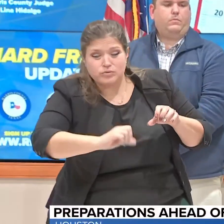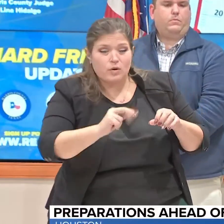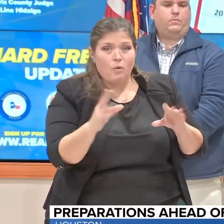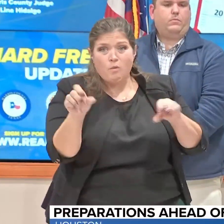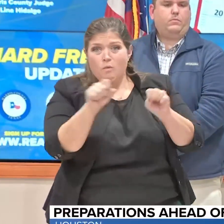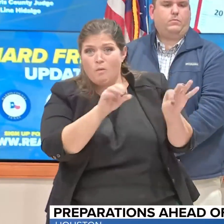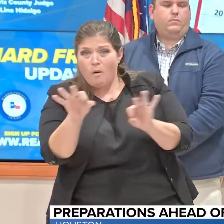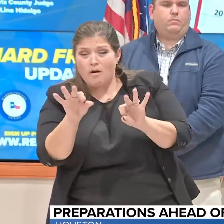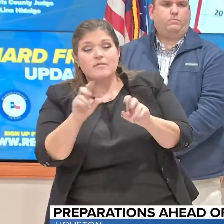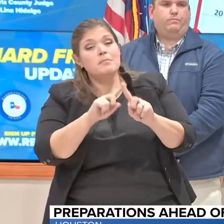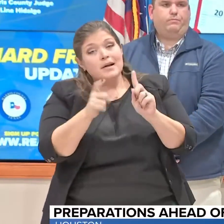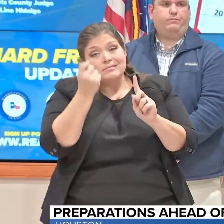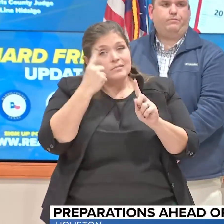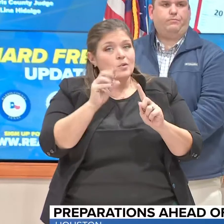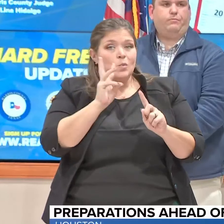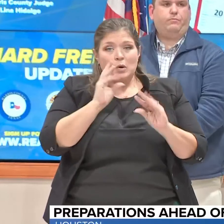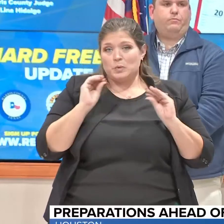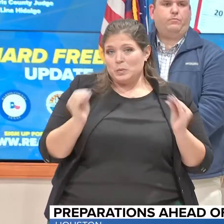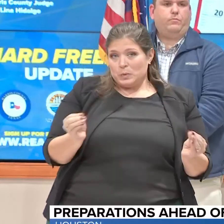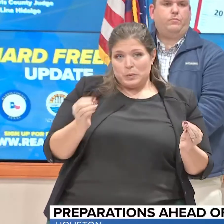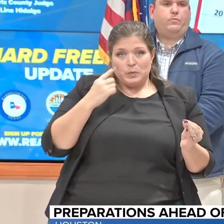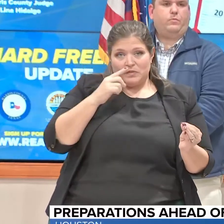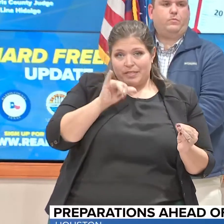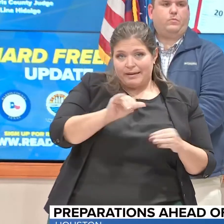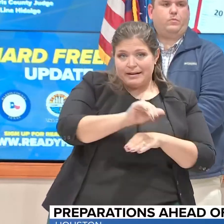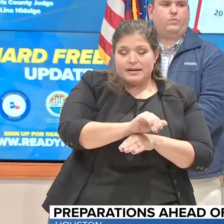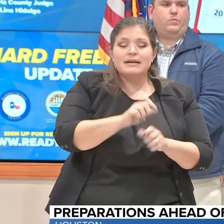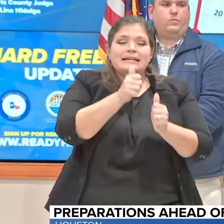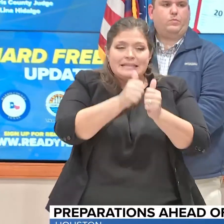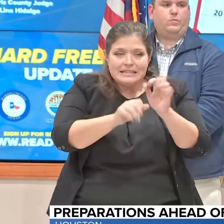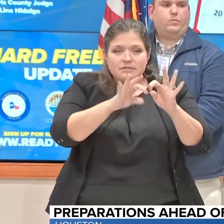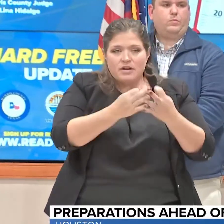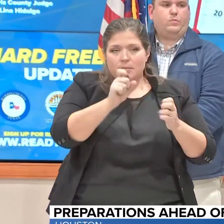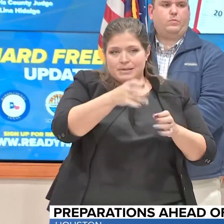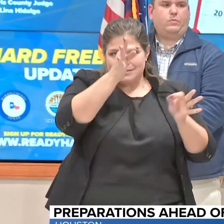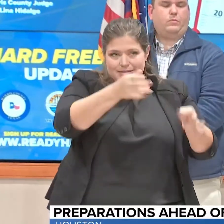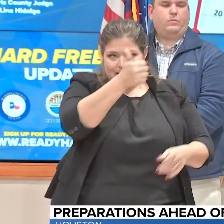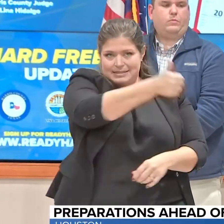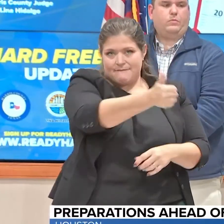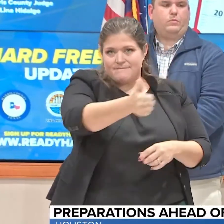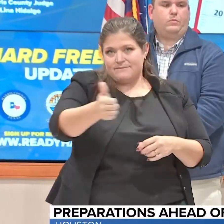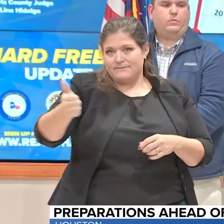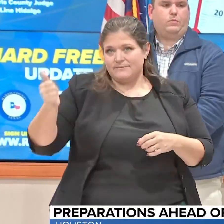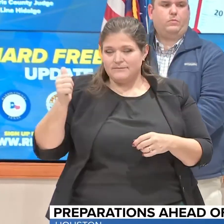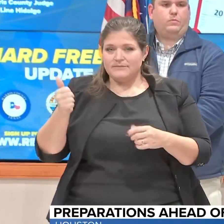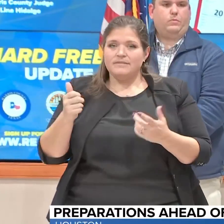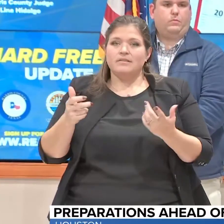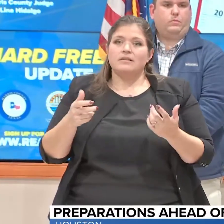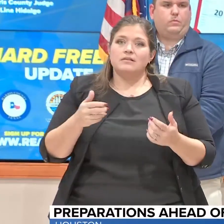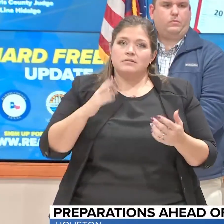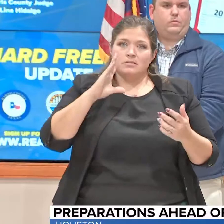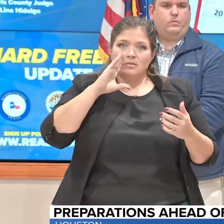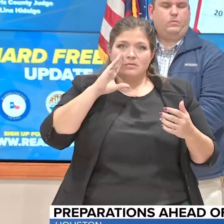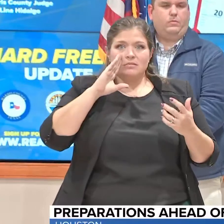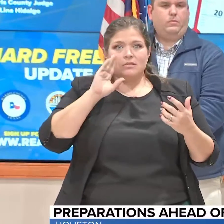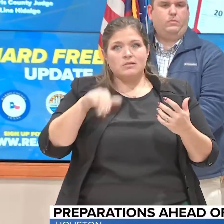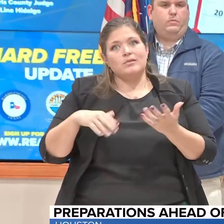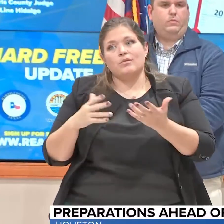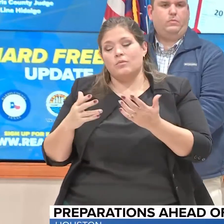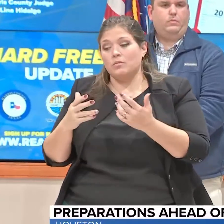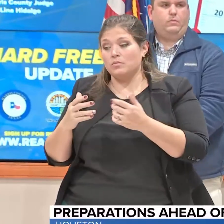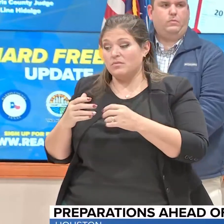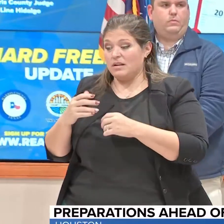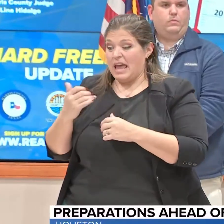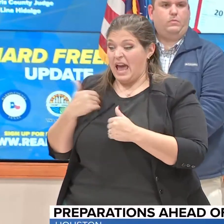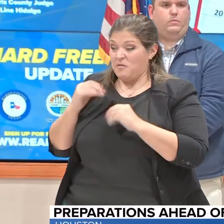So it's a decision that each individual family is going to have to make, balancing that inconvenience with really pretty much eliminating the